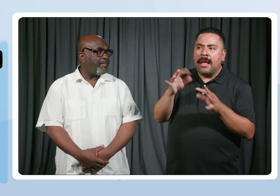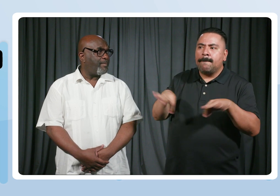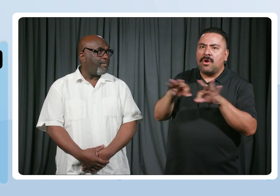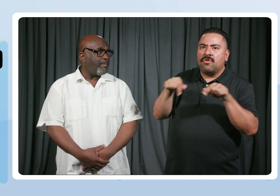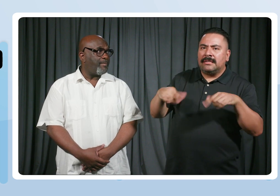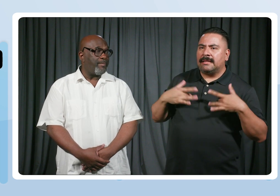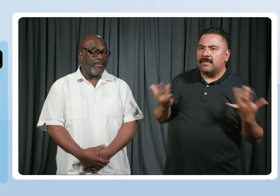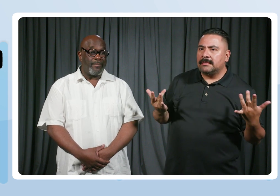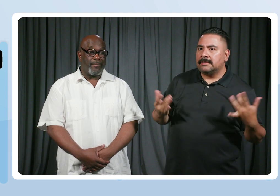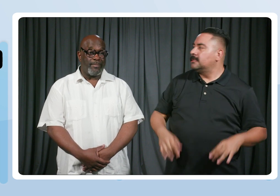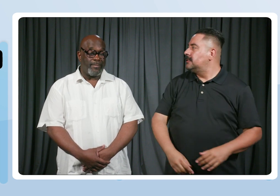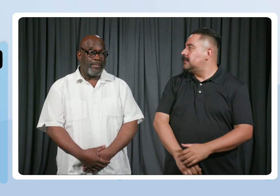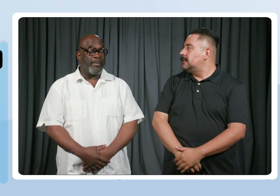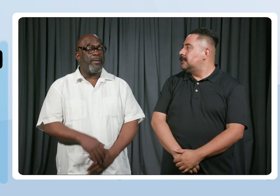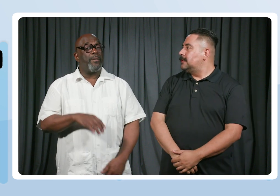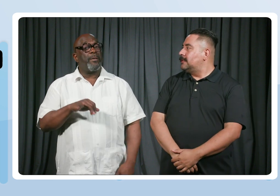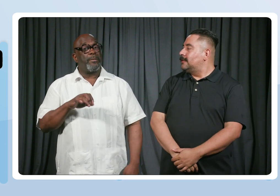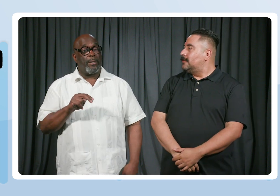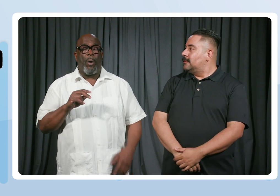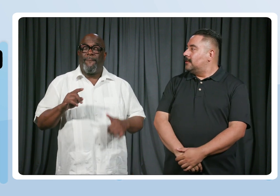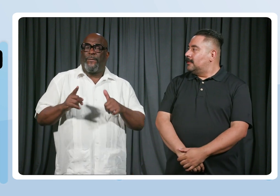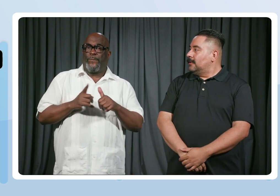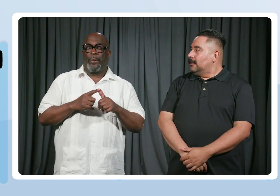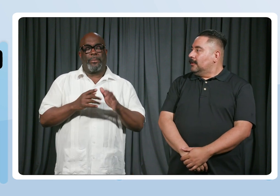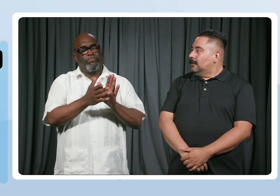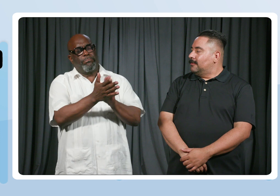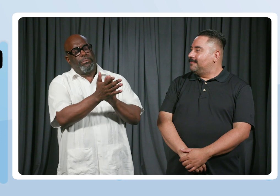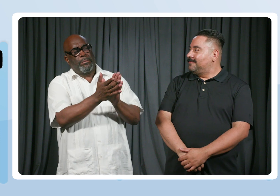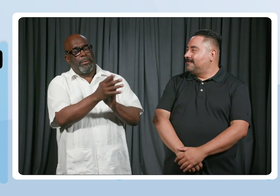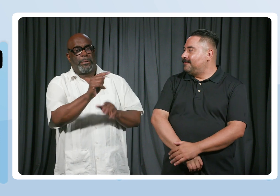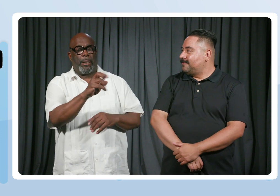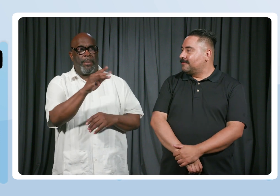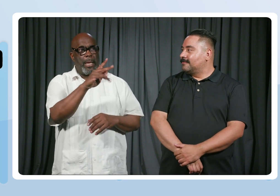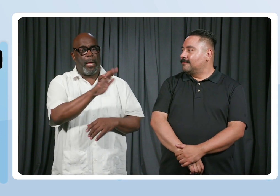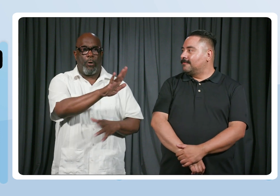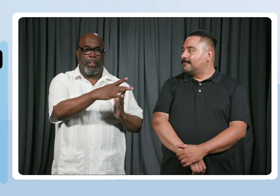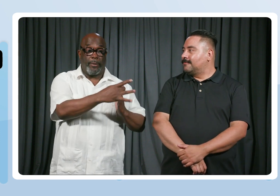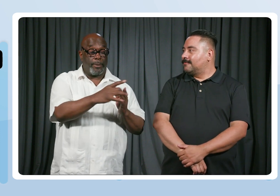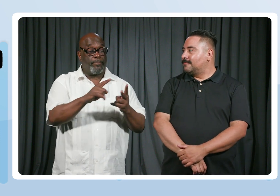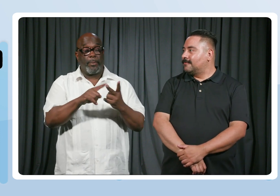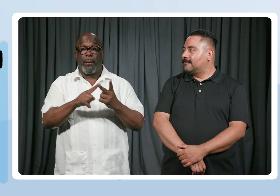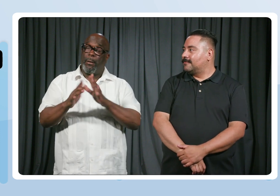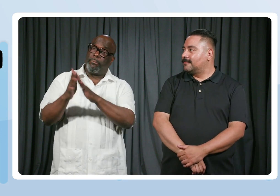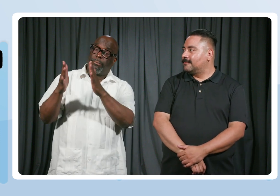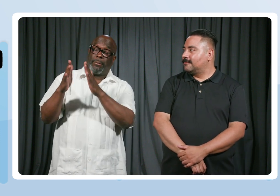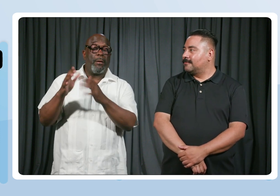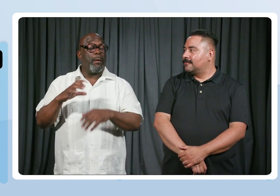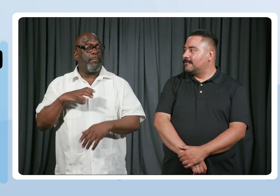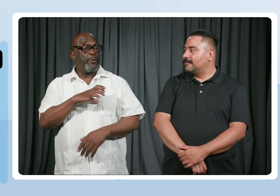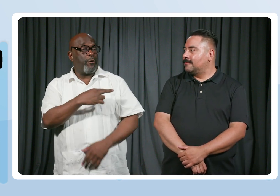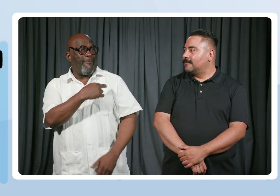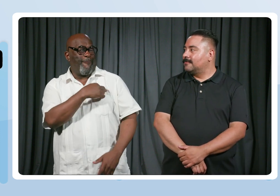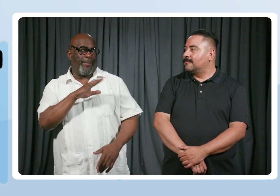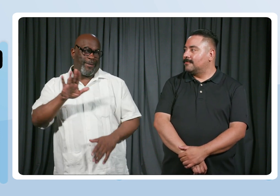important. Well, first, I just want to give huge credit to Tamika and her leadership and to Commissioner Arfa's leadership at the Mayor's Office for